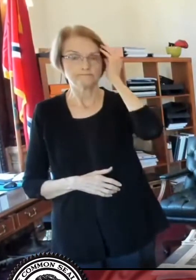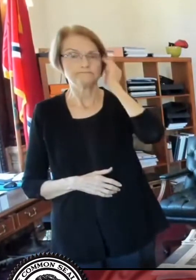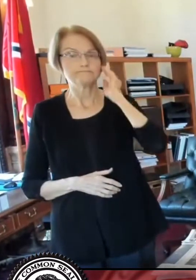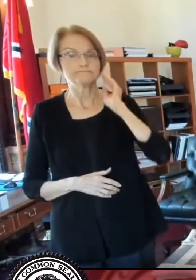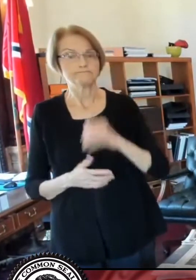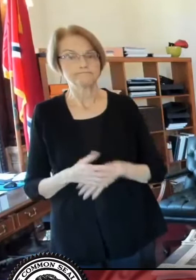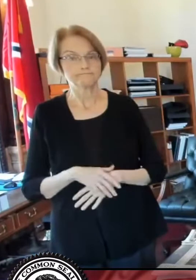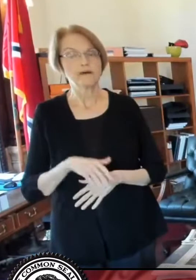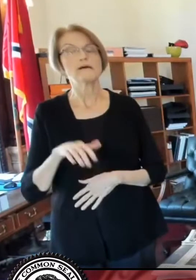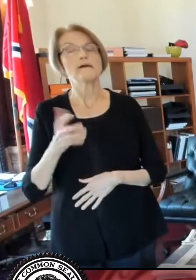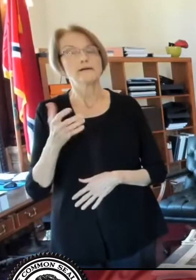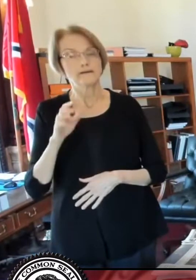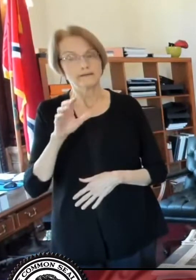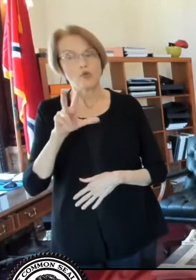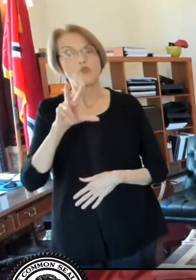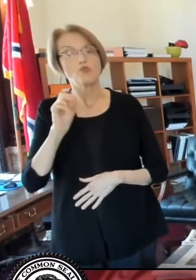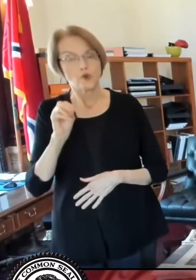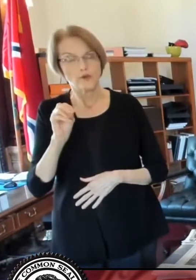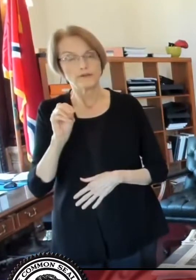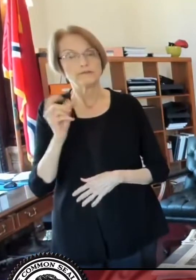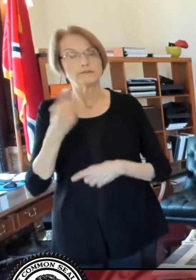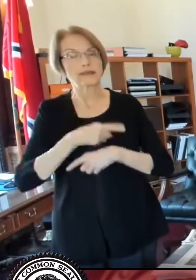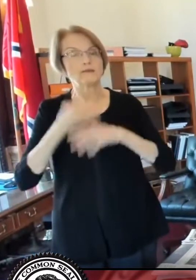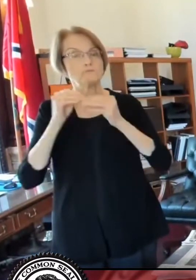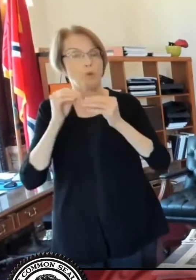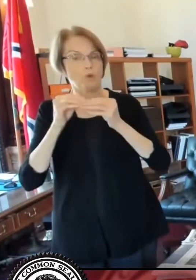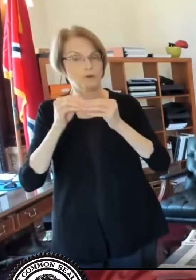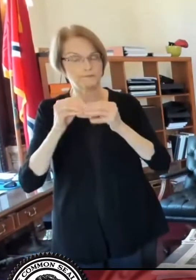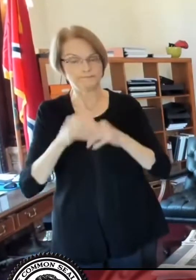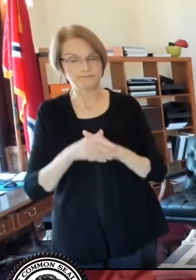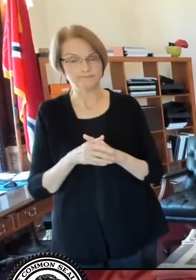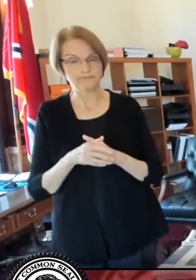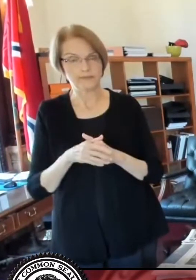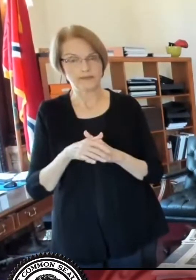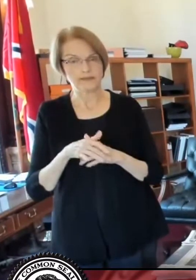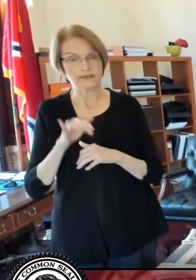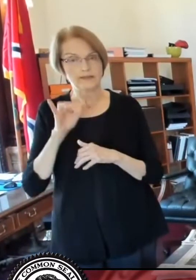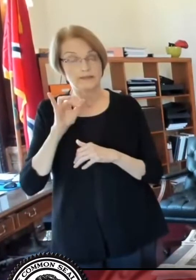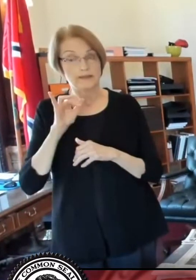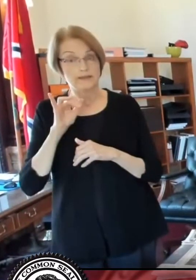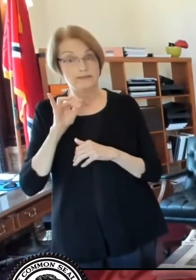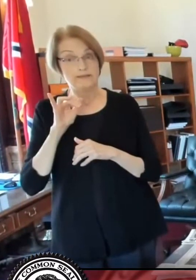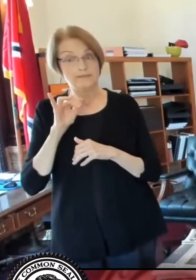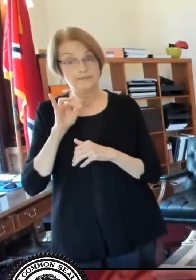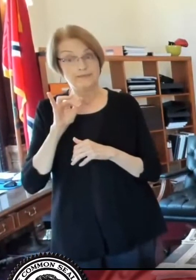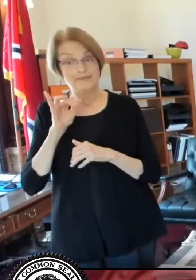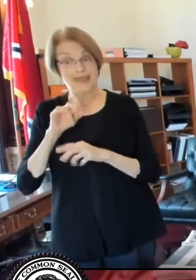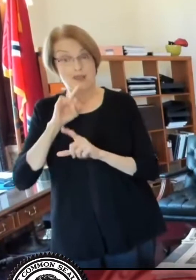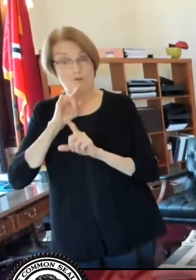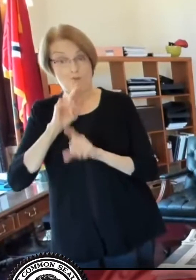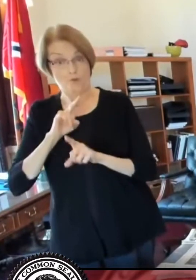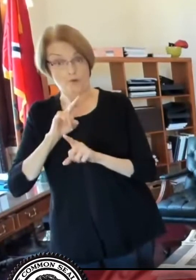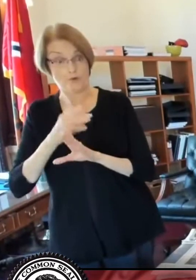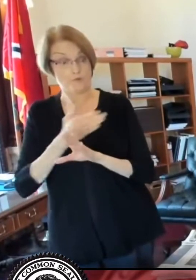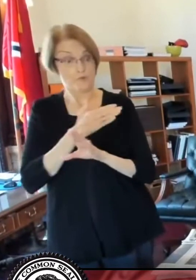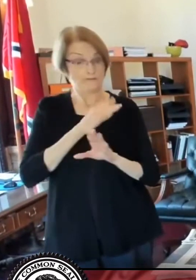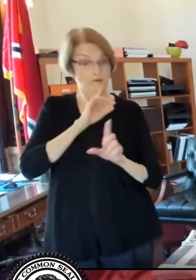another 30 days on the eviction moratorium. This order is slightly different from previous orders